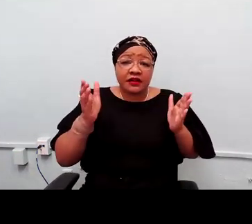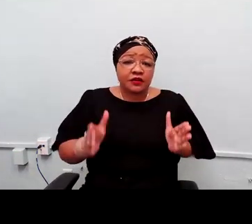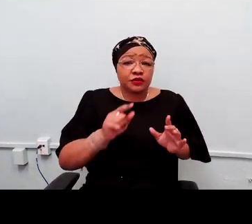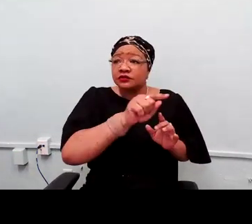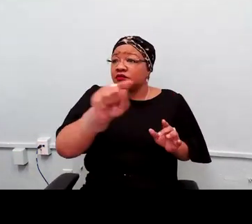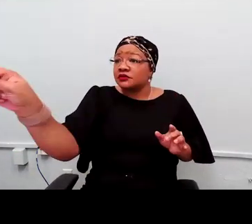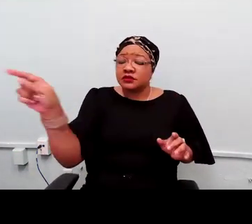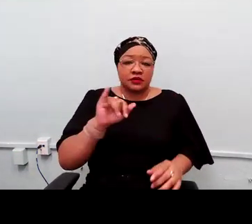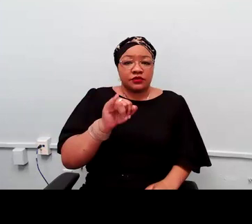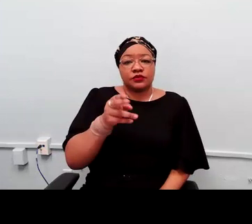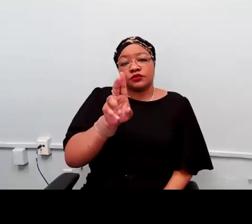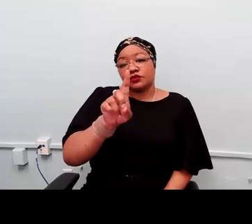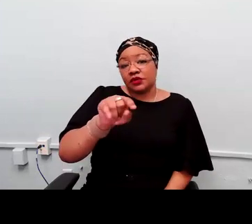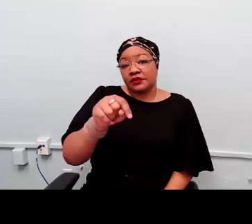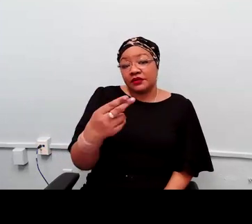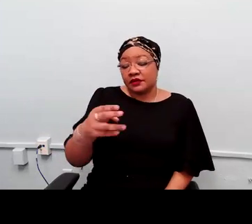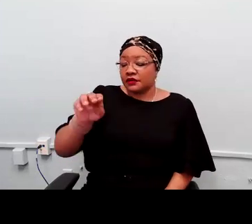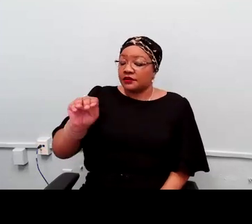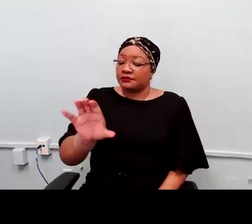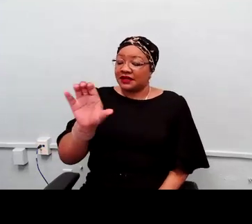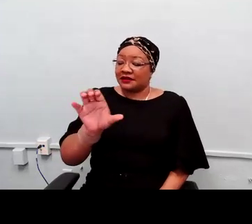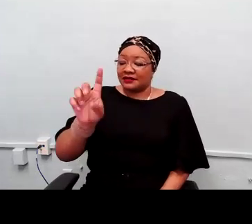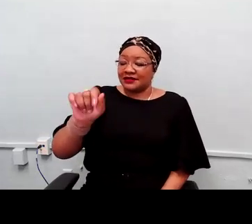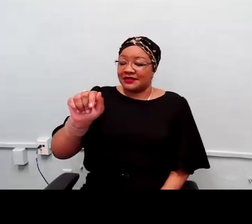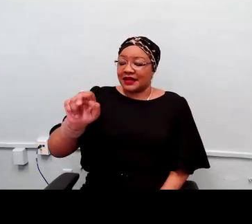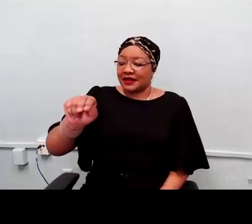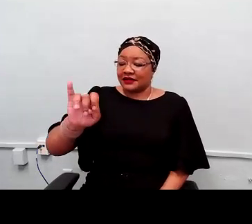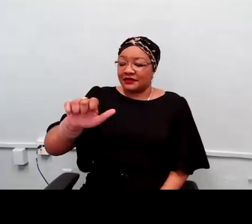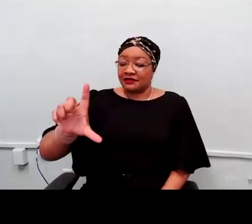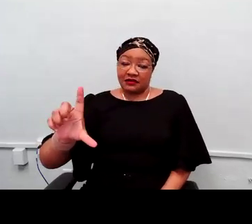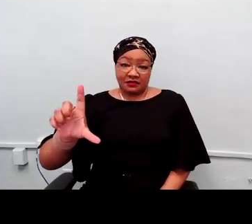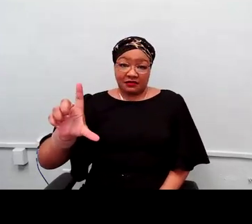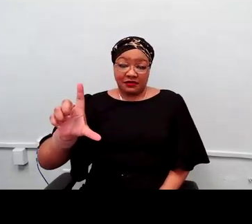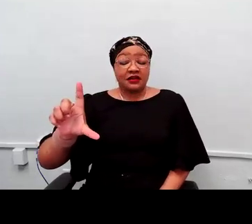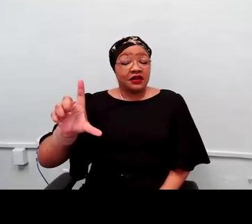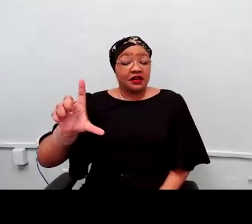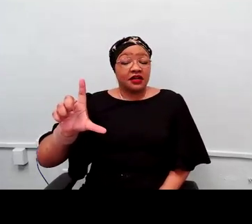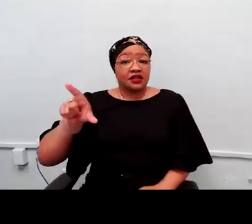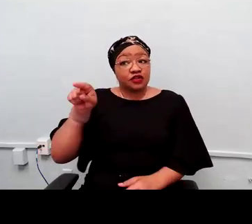Judith McDaniel, another social action writer, contemporary, she wrote,